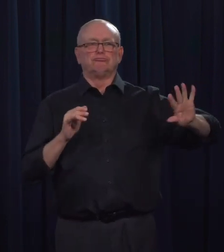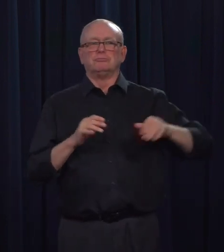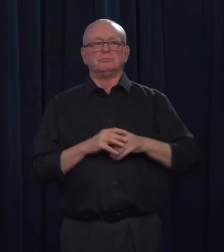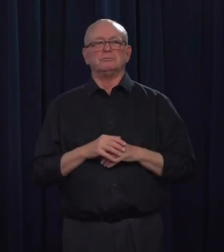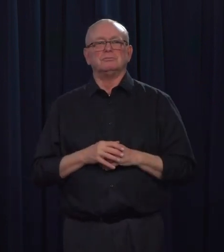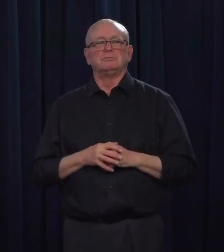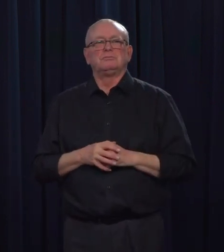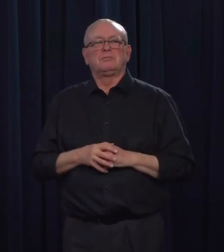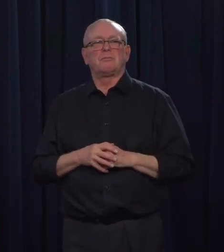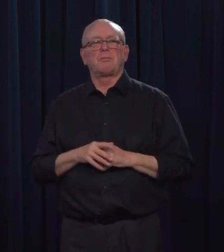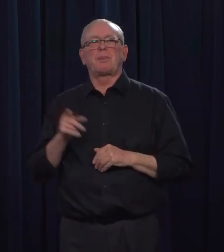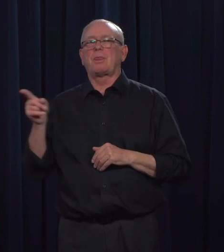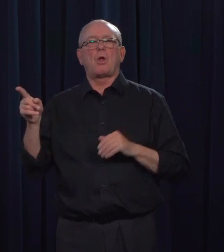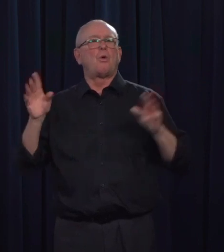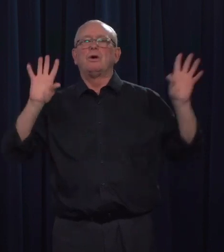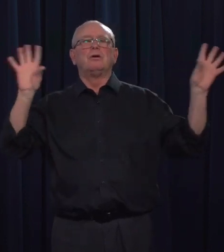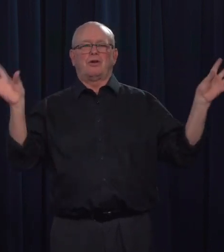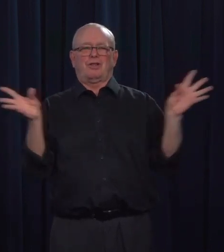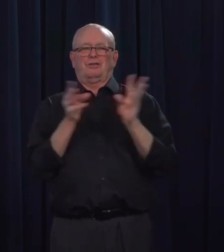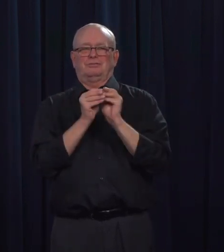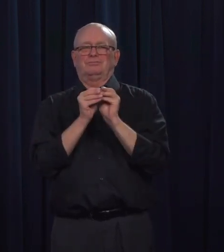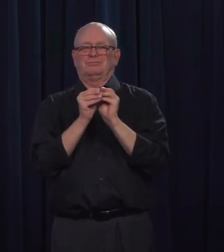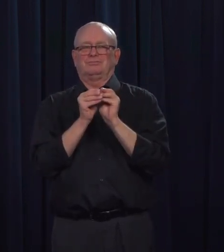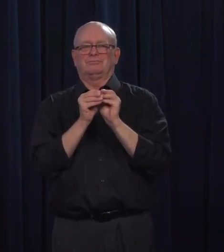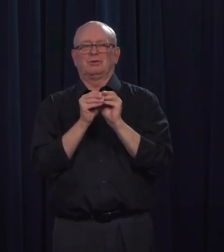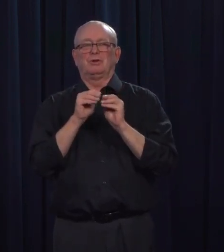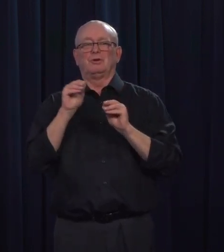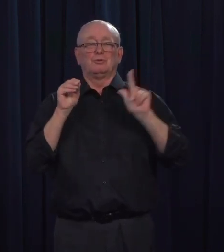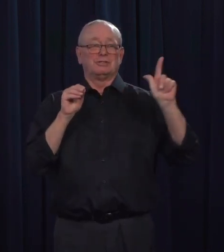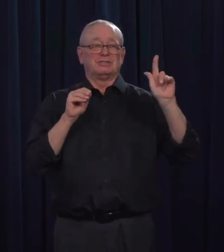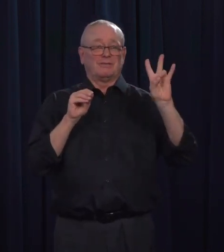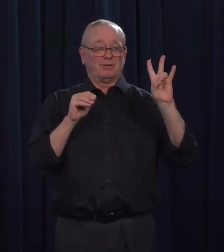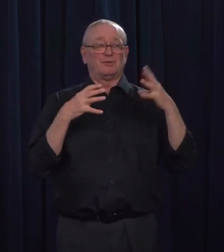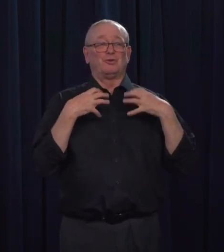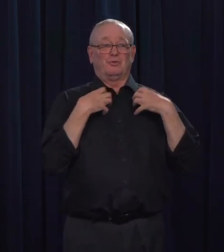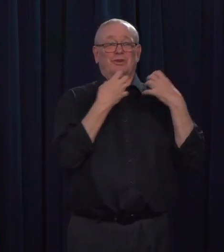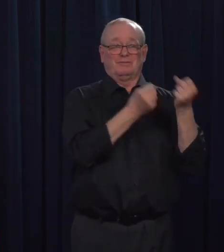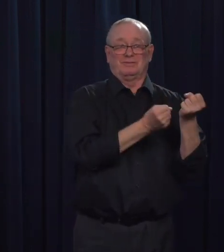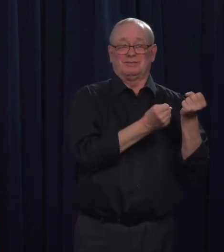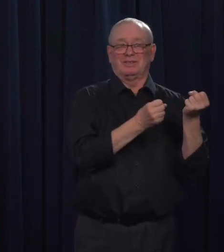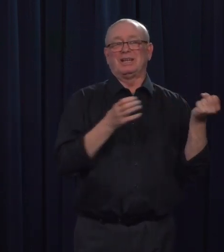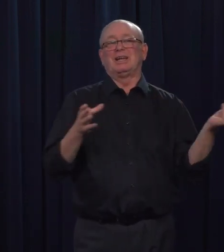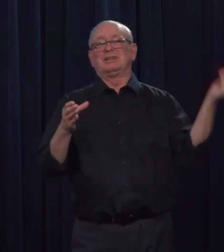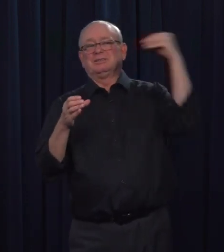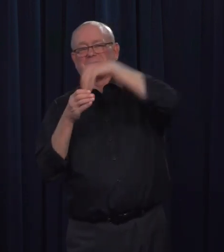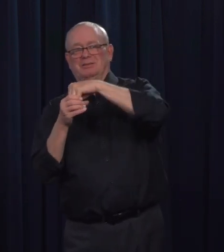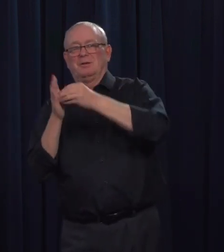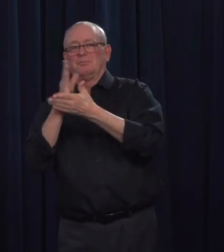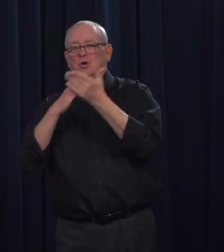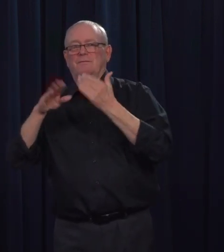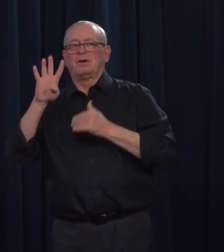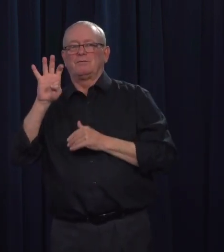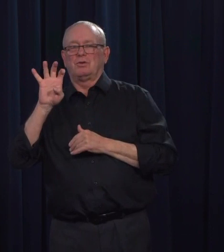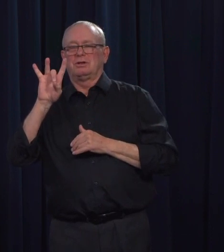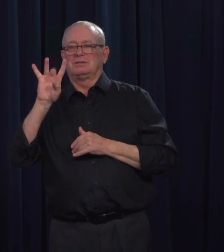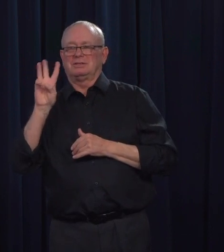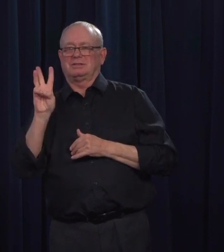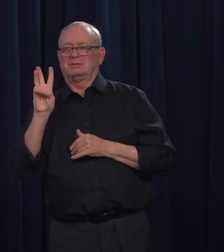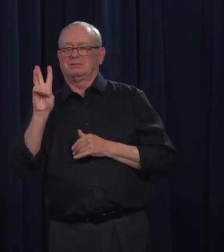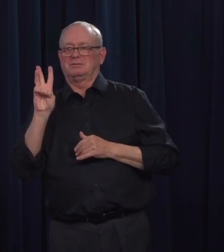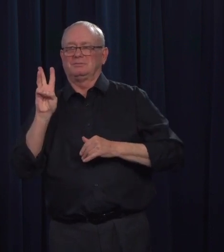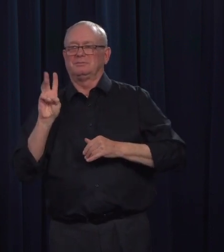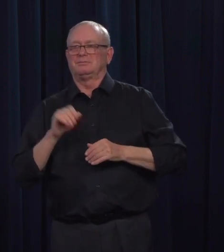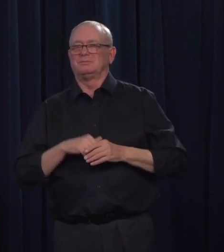case, so it includes those 27 that have now recovered. Yeah. Dean? Can you, I'm trying to remember over the last 4 days, I think